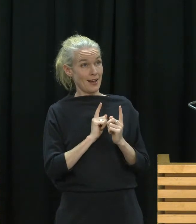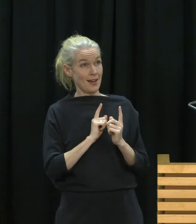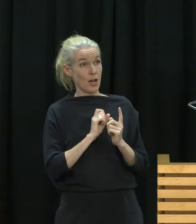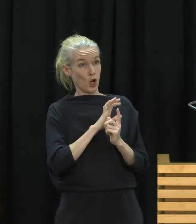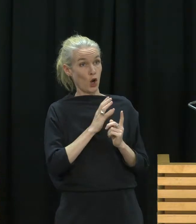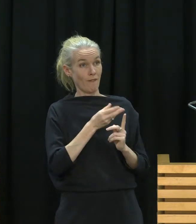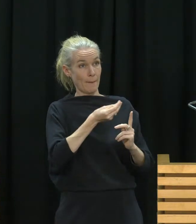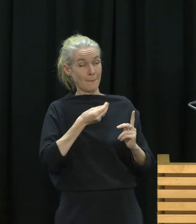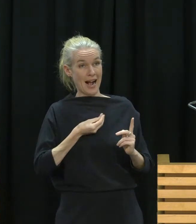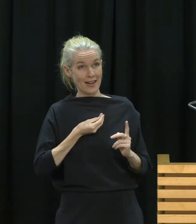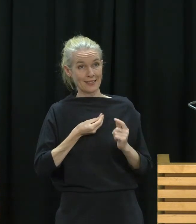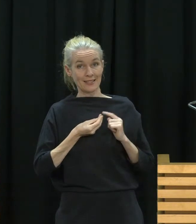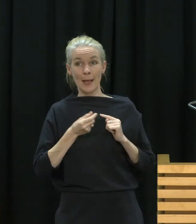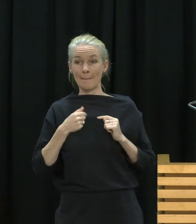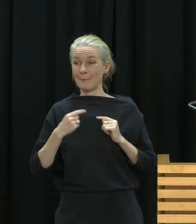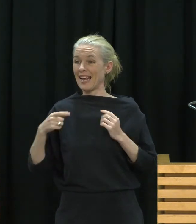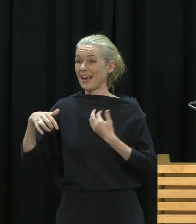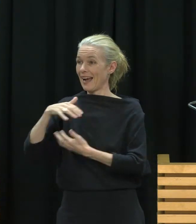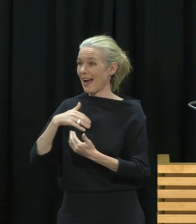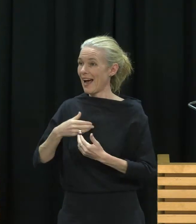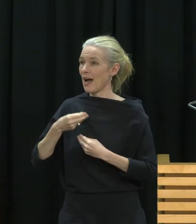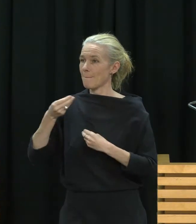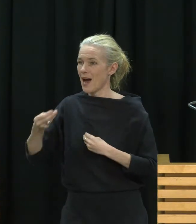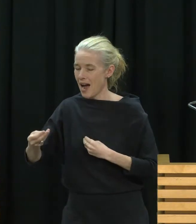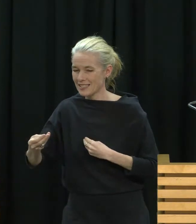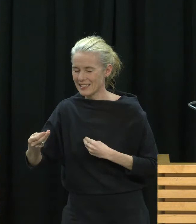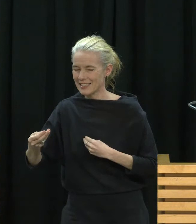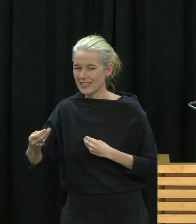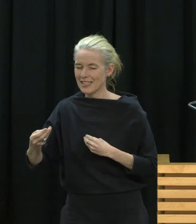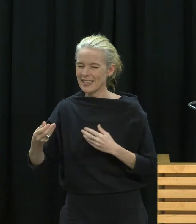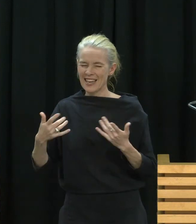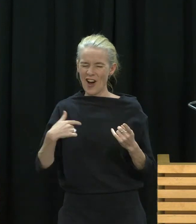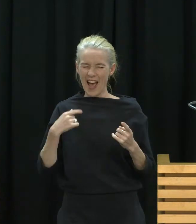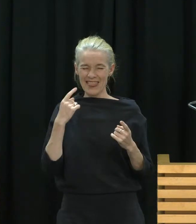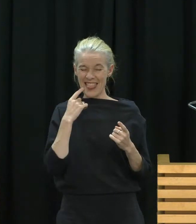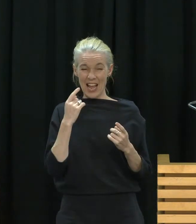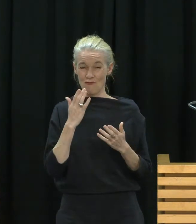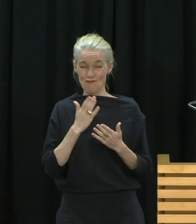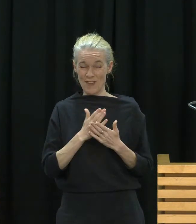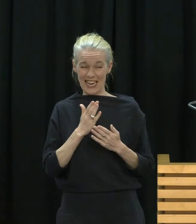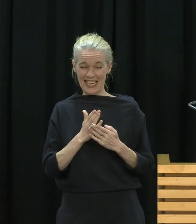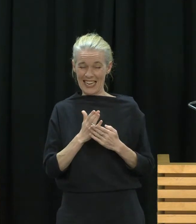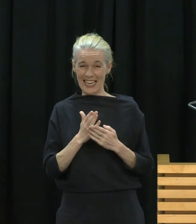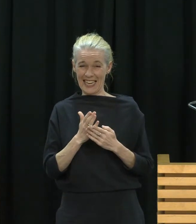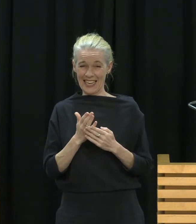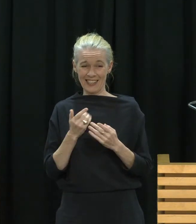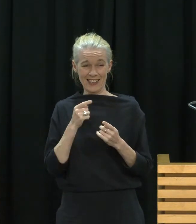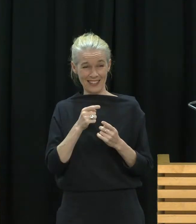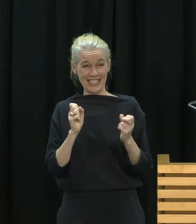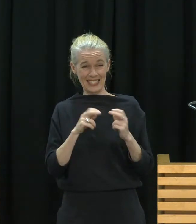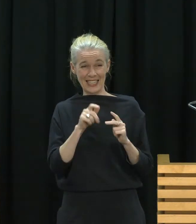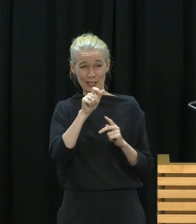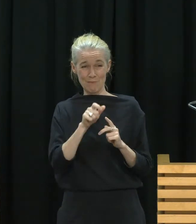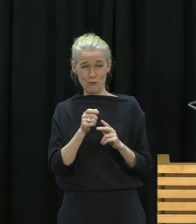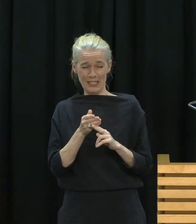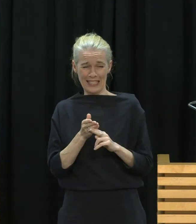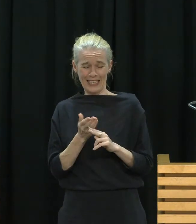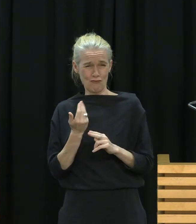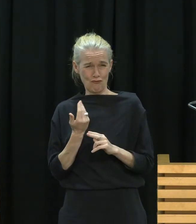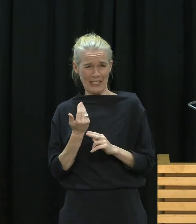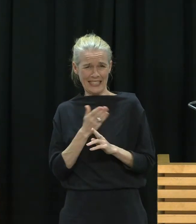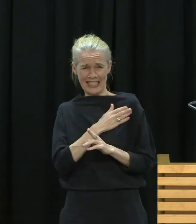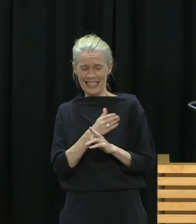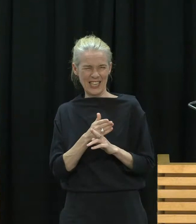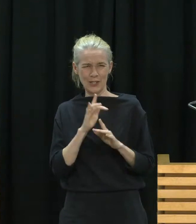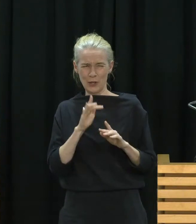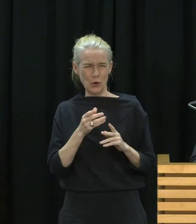this point. So if we were dealing with this over a longer period of time, then the contacts of contacts could potentially become more of a